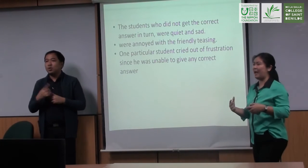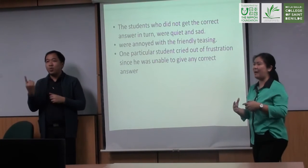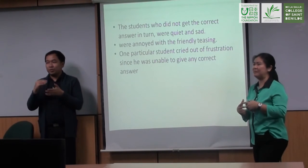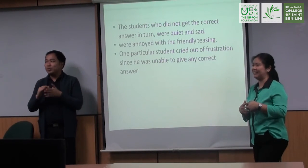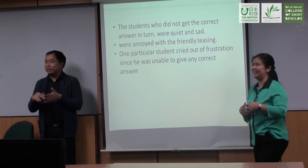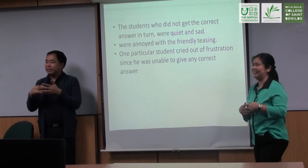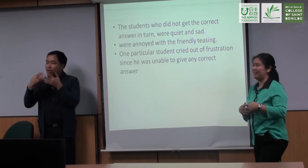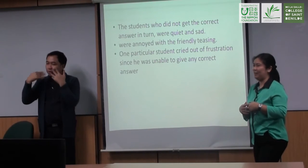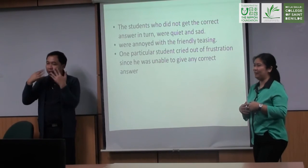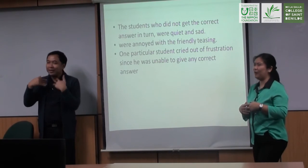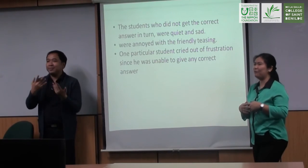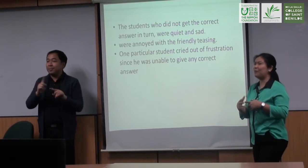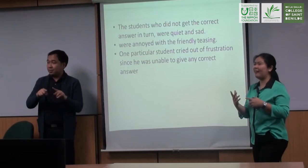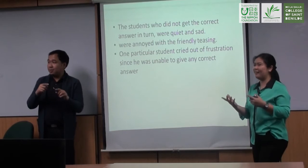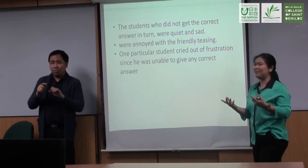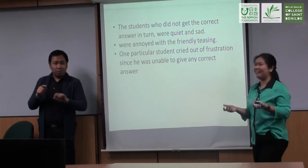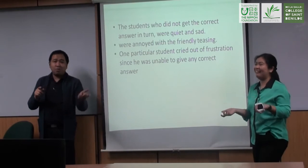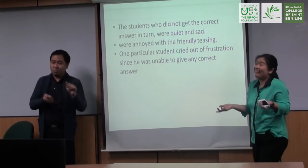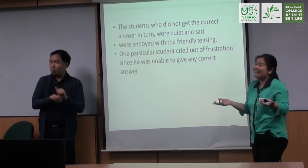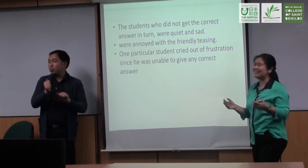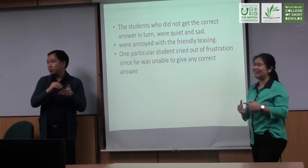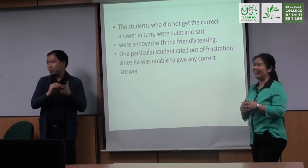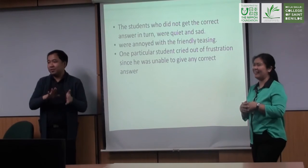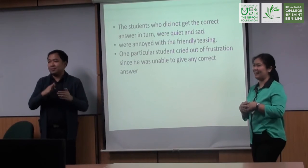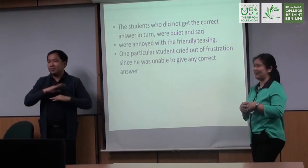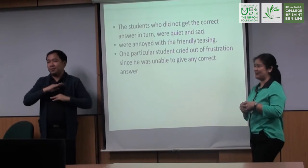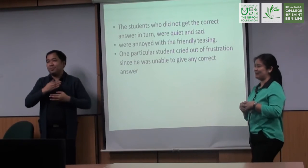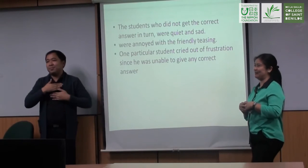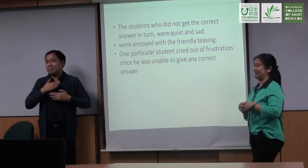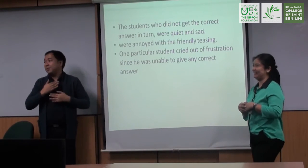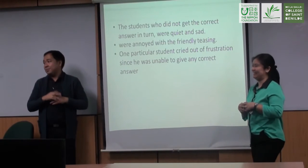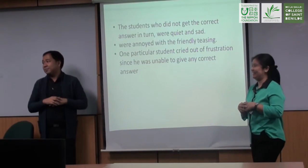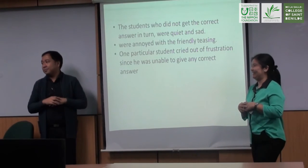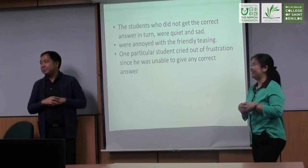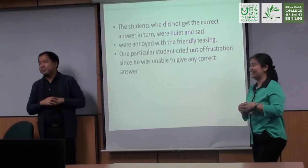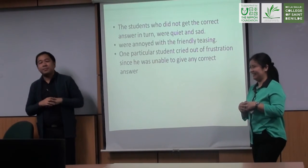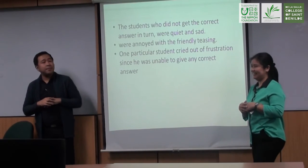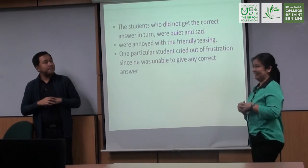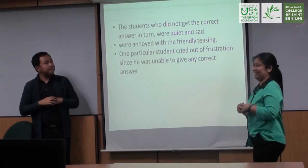And everyone is so happy. There are few lang if they can answer correctly.